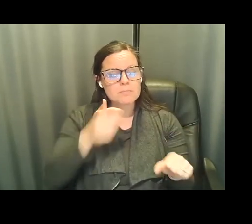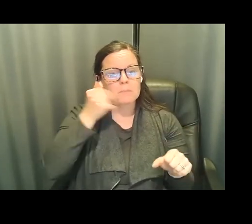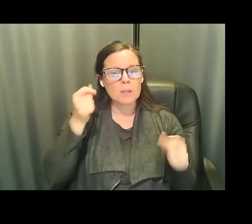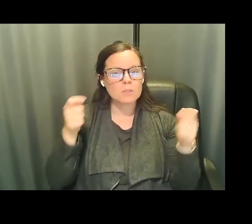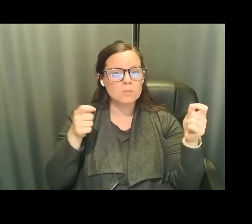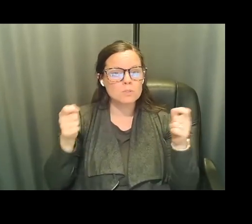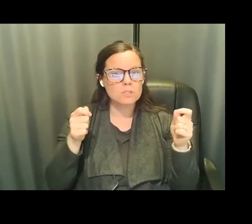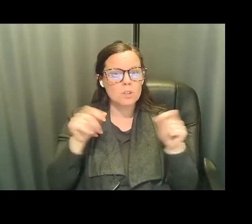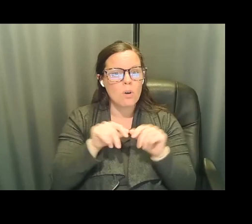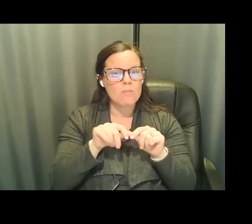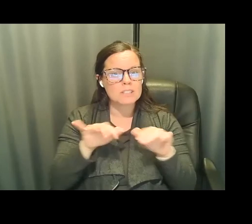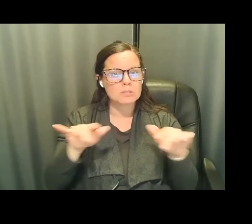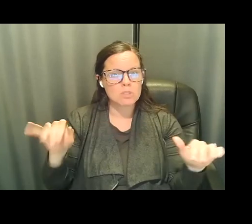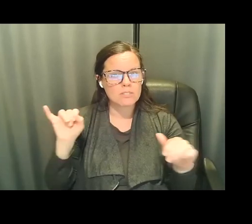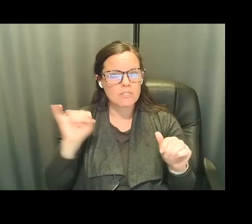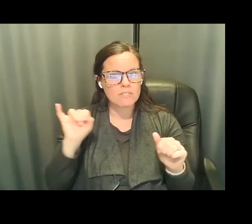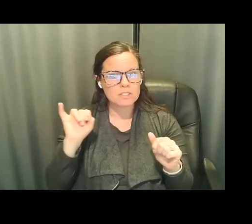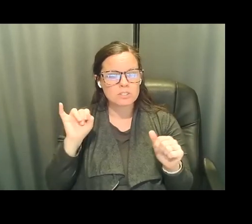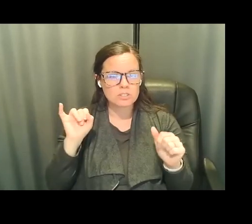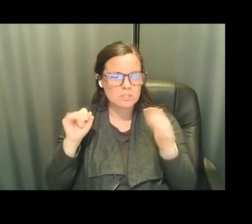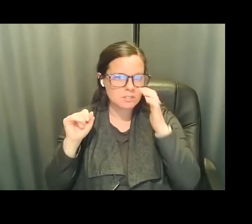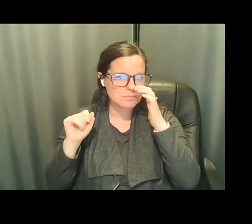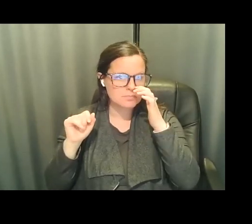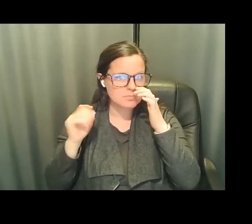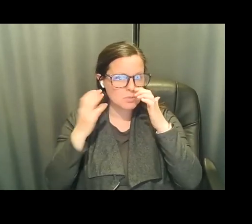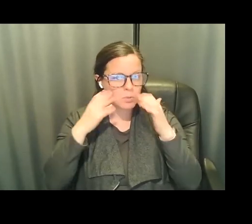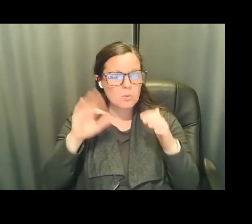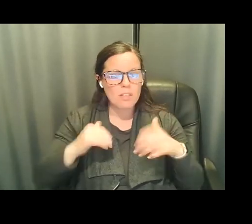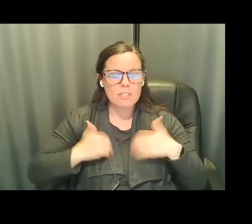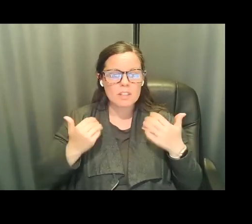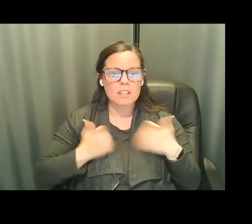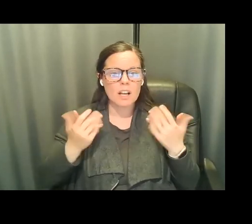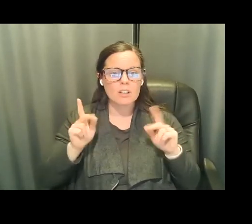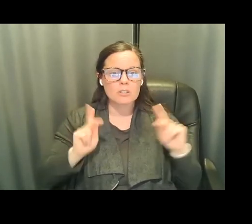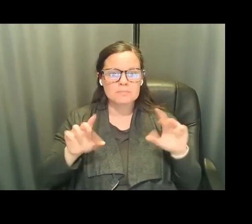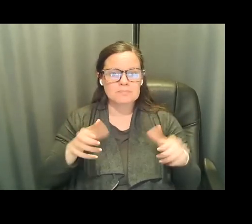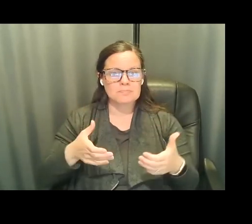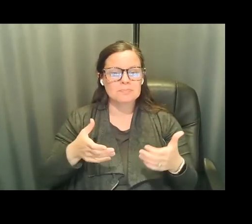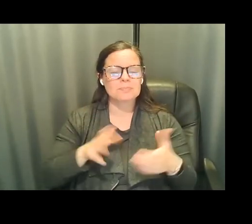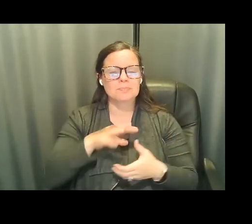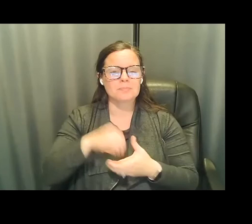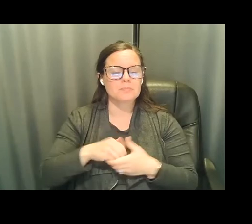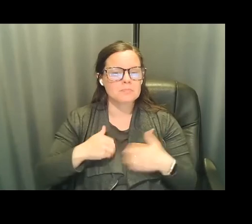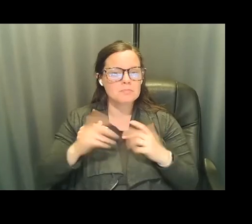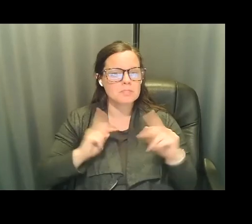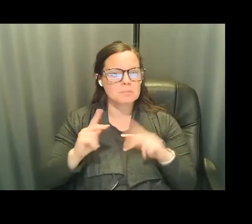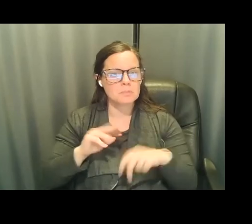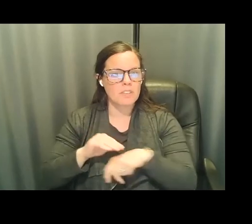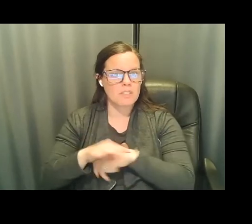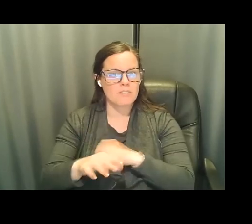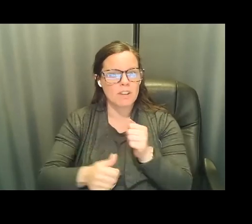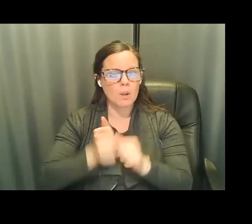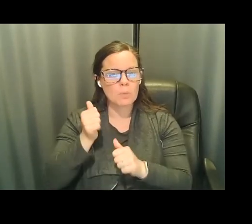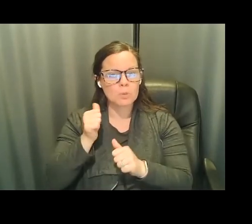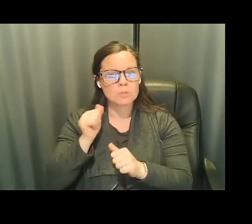the spread of the infection. And we know that it's the younger population, including the adolescents, that the variants affect the most. And they're the